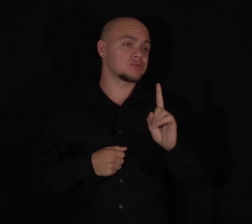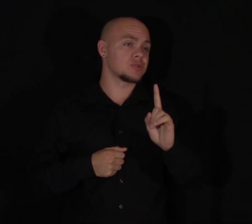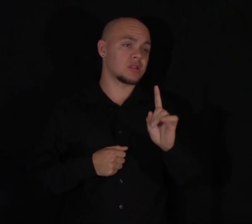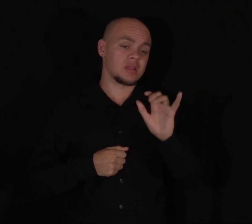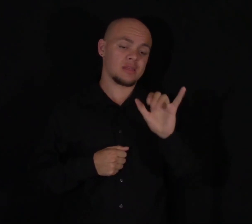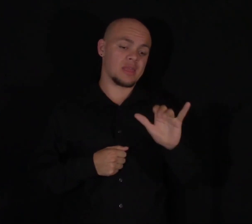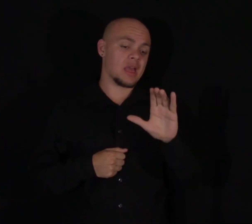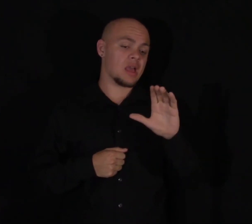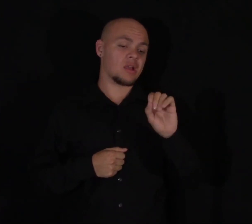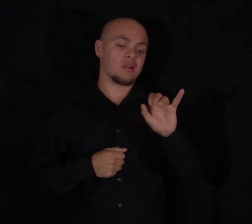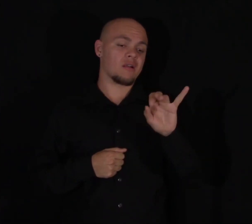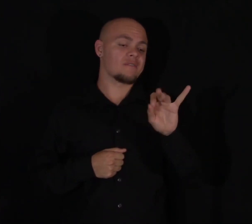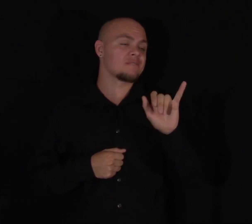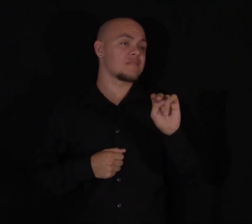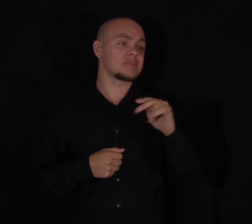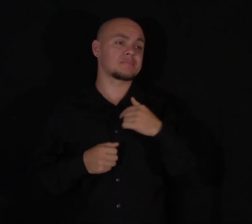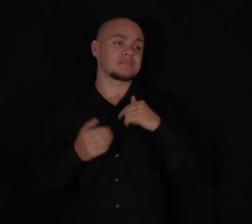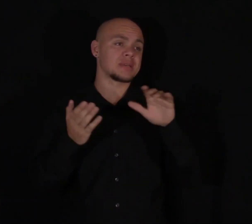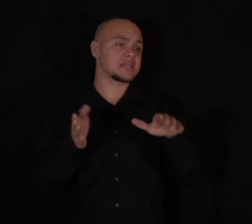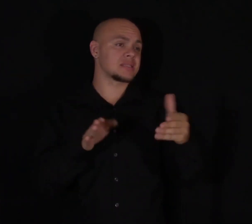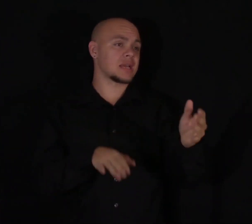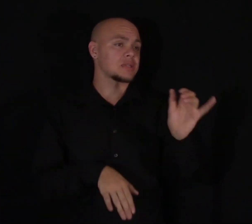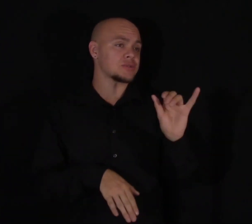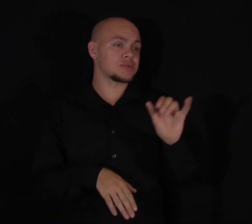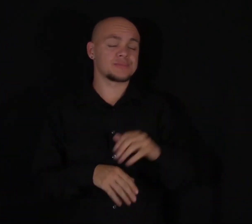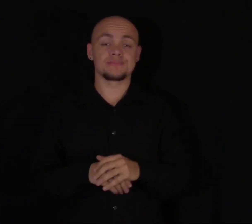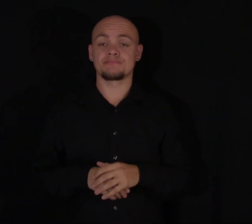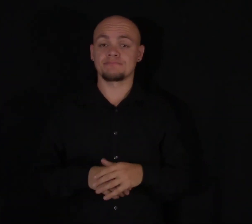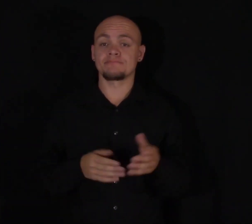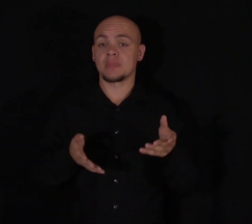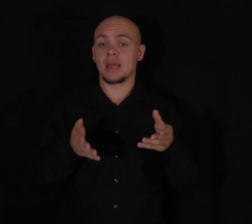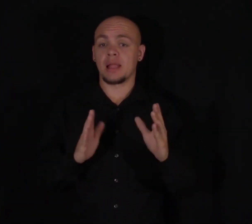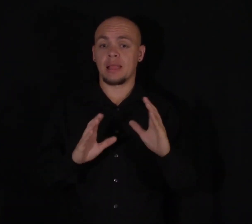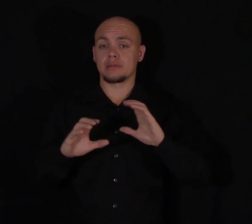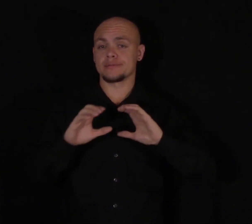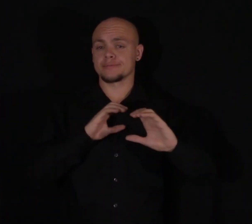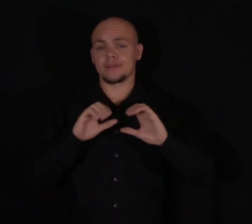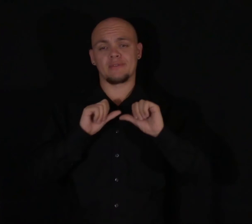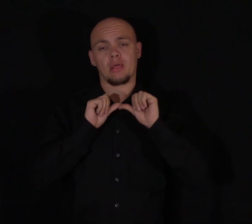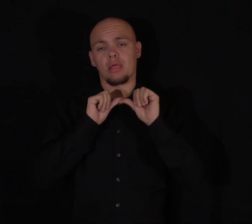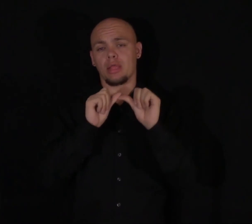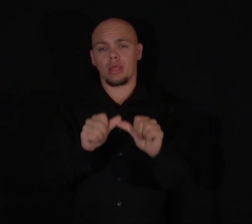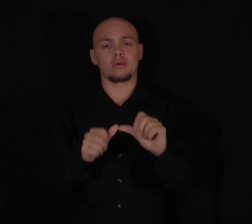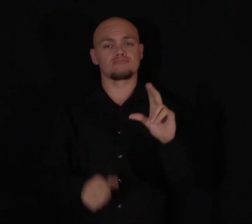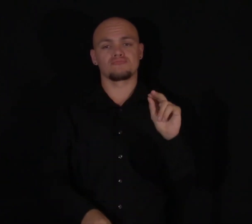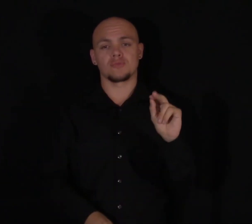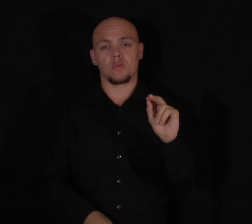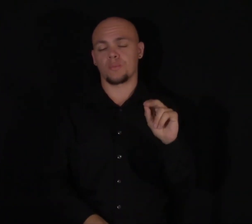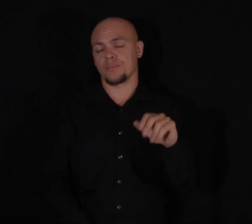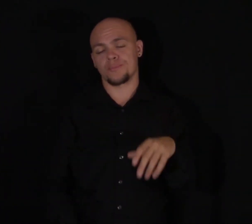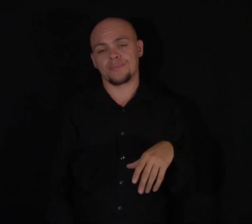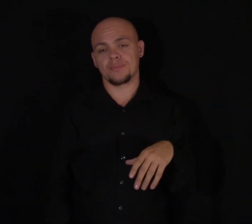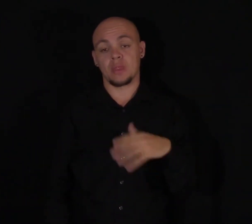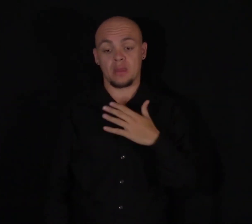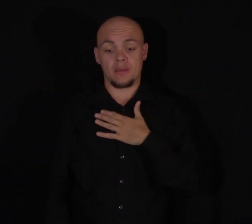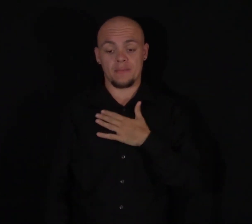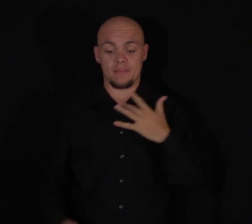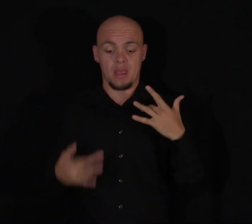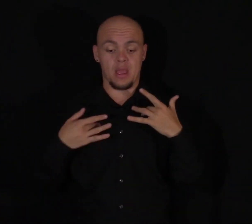Henry." We were not allowed to converse for any length of time, for the precarious state of my health rendered every